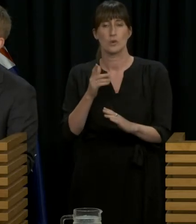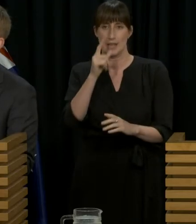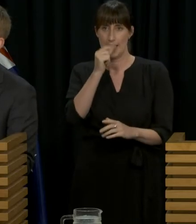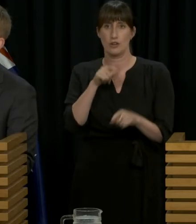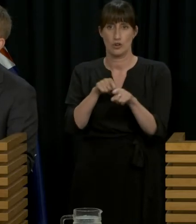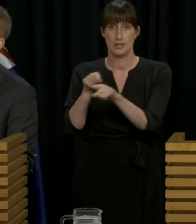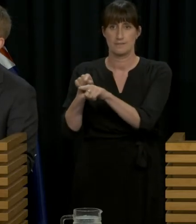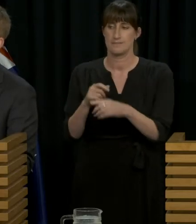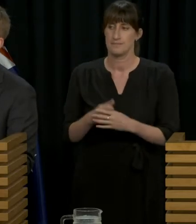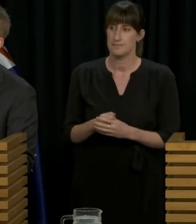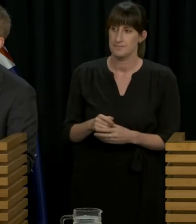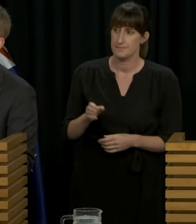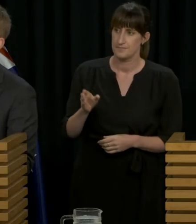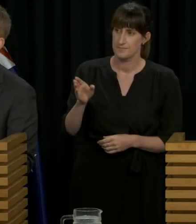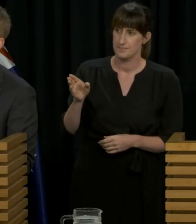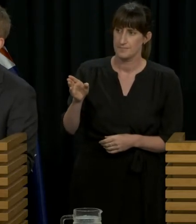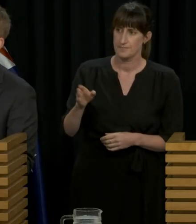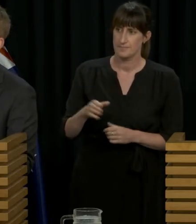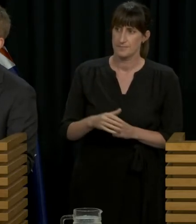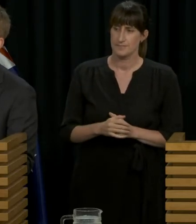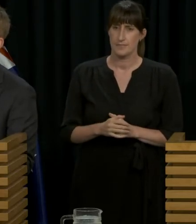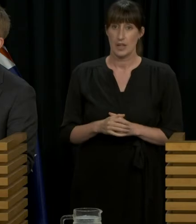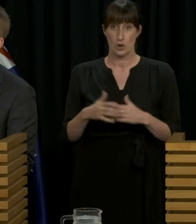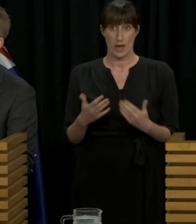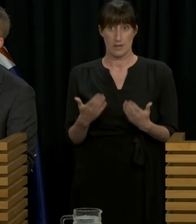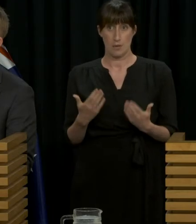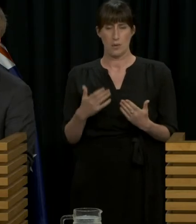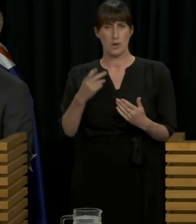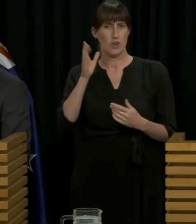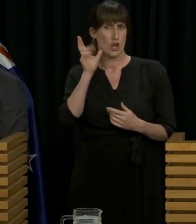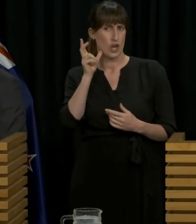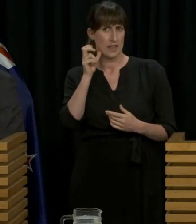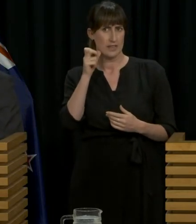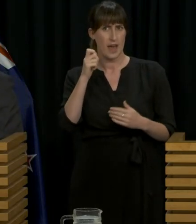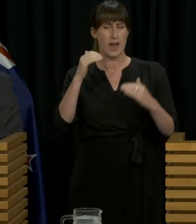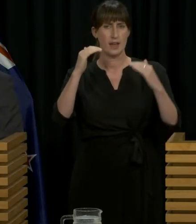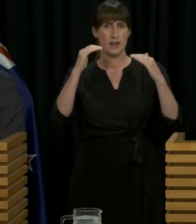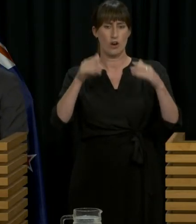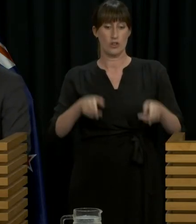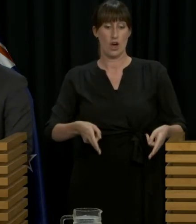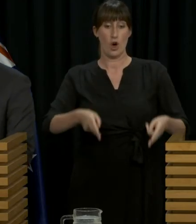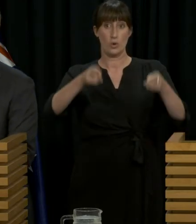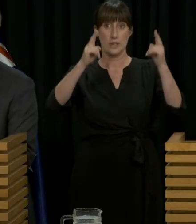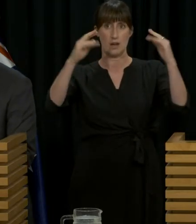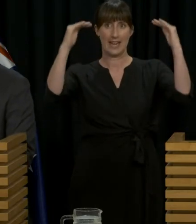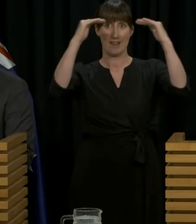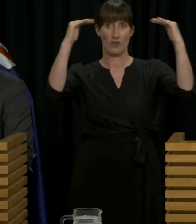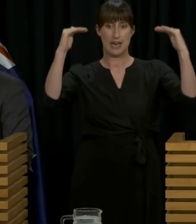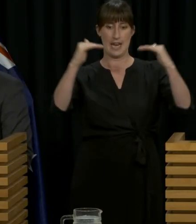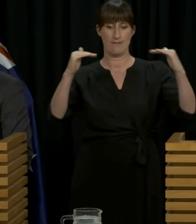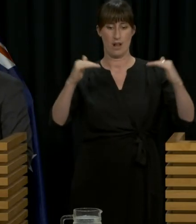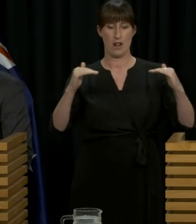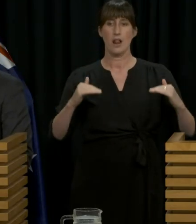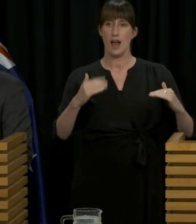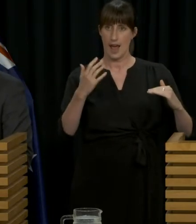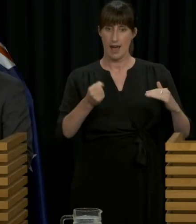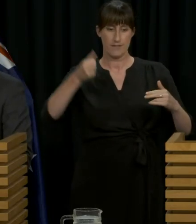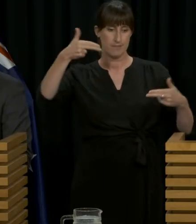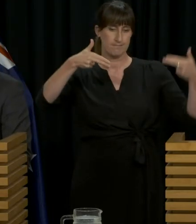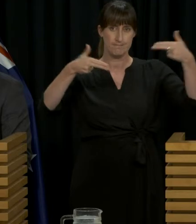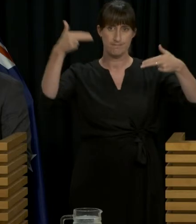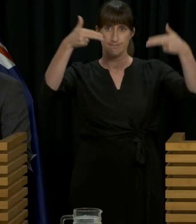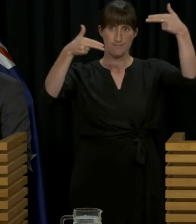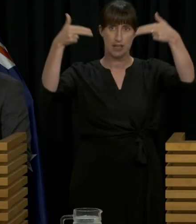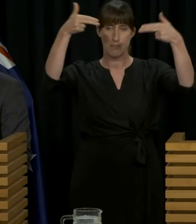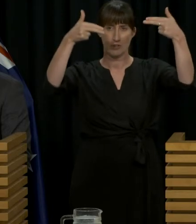there isn't CCTV on every floor at the Pullman. Have you run into any difficulties gathering that CCTV because of that?